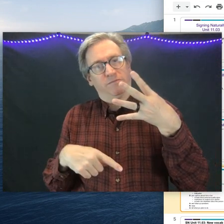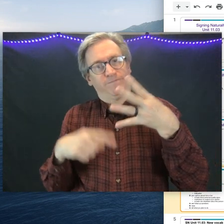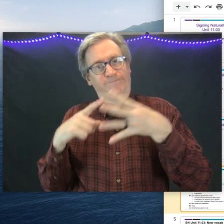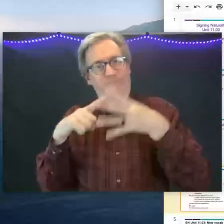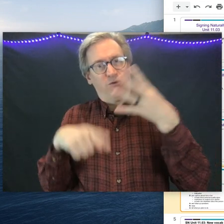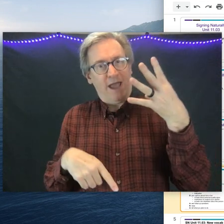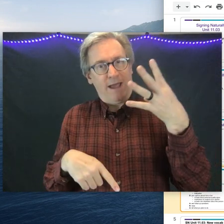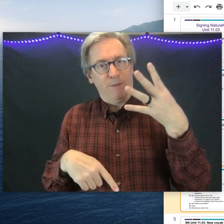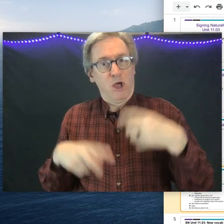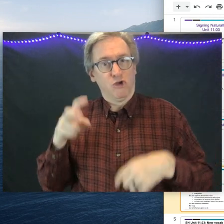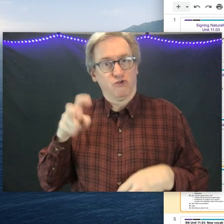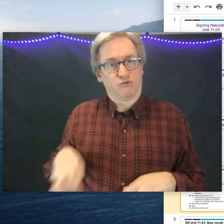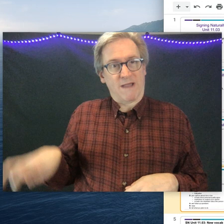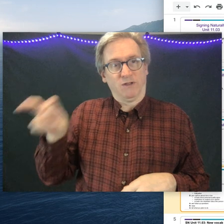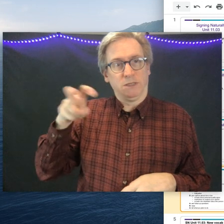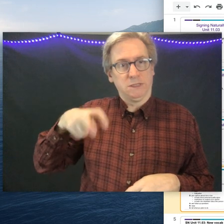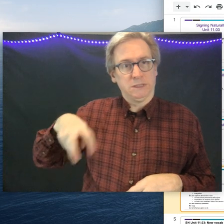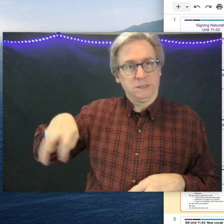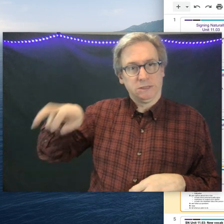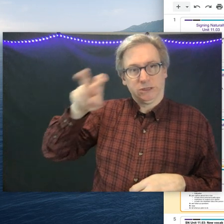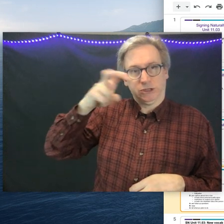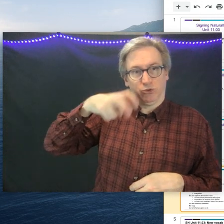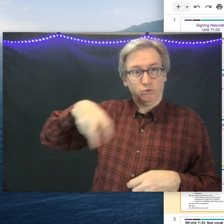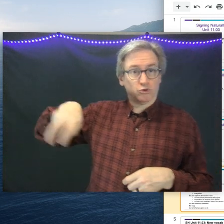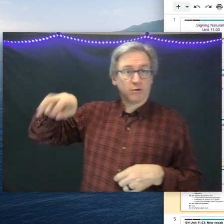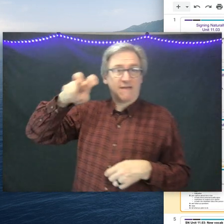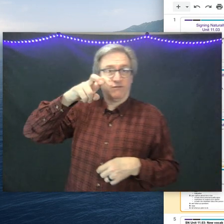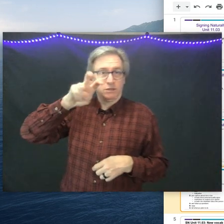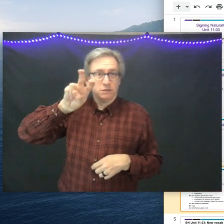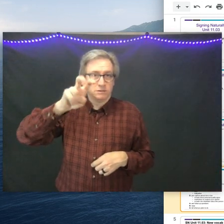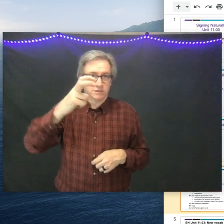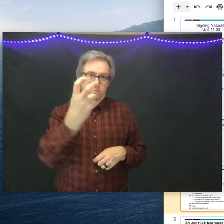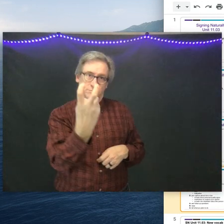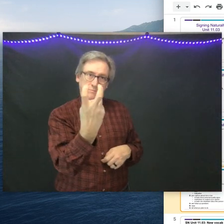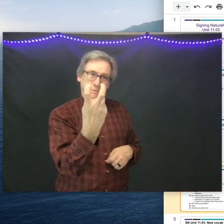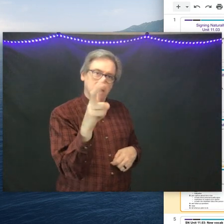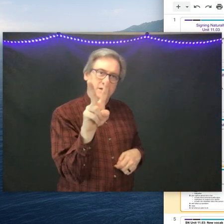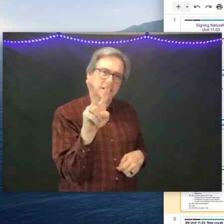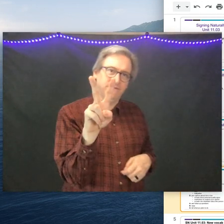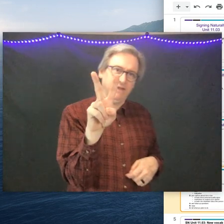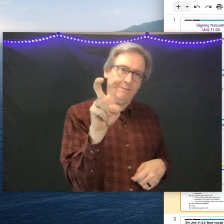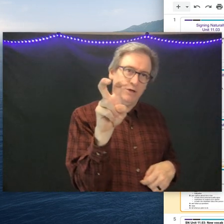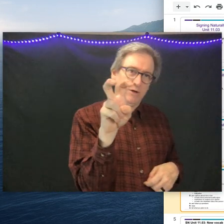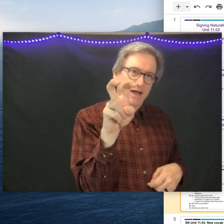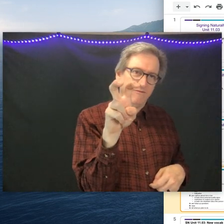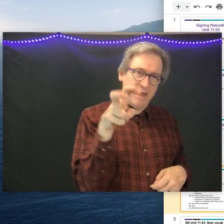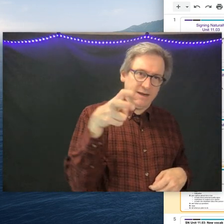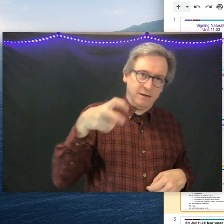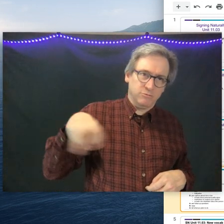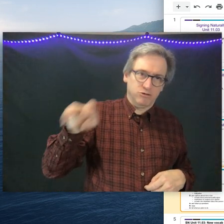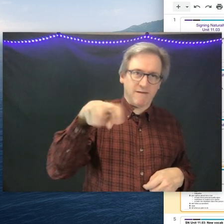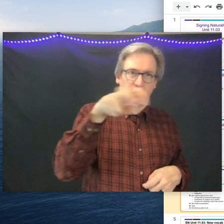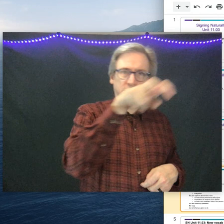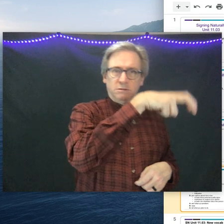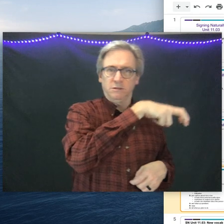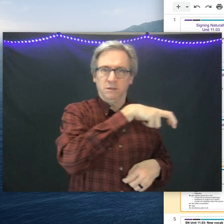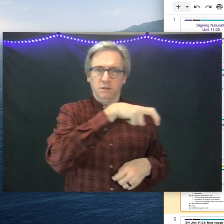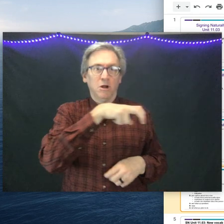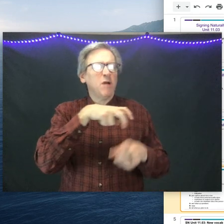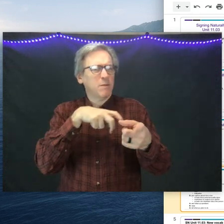different vocab. Travel. So to travel, it's like a V, but you kind of bend it.